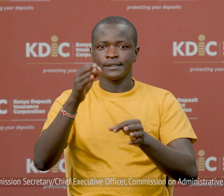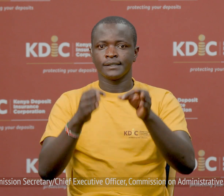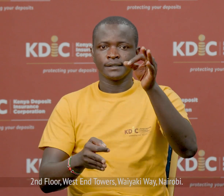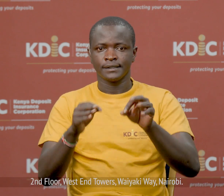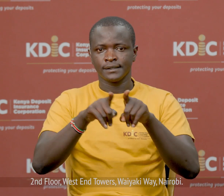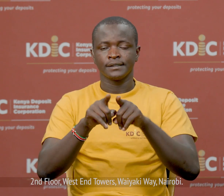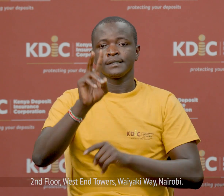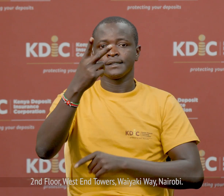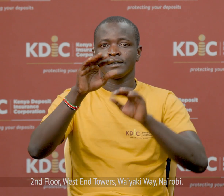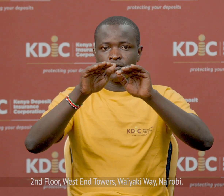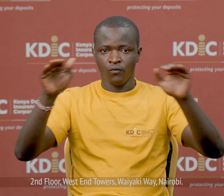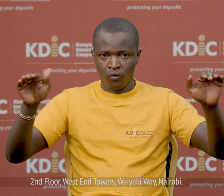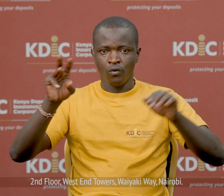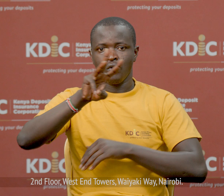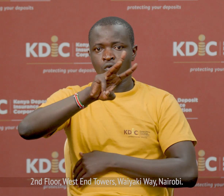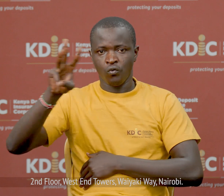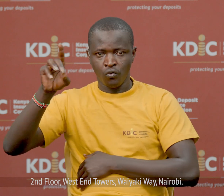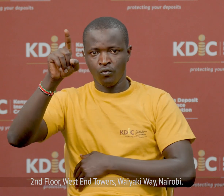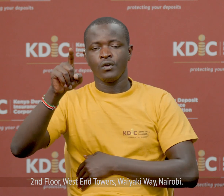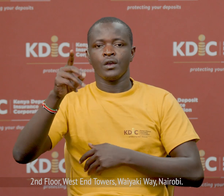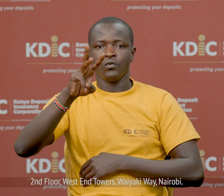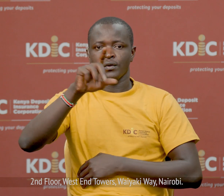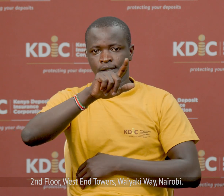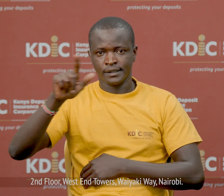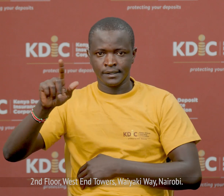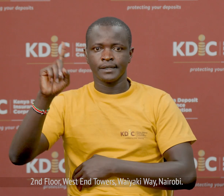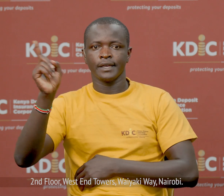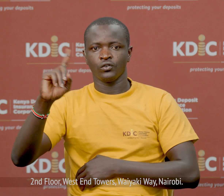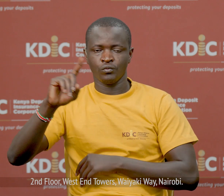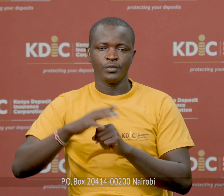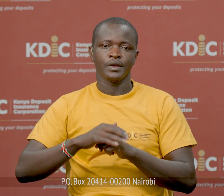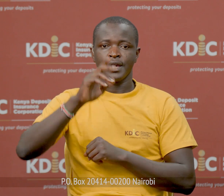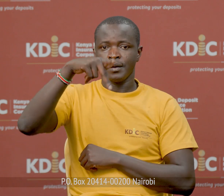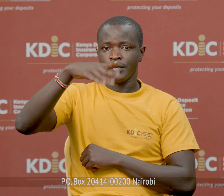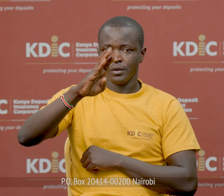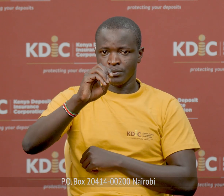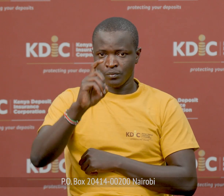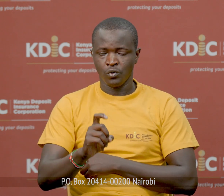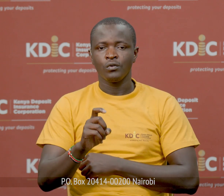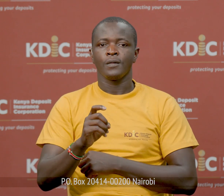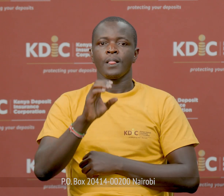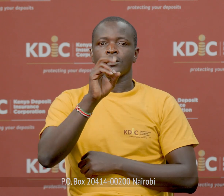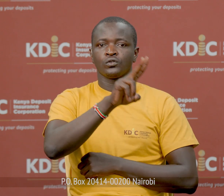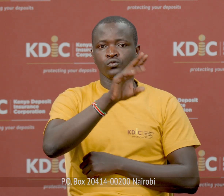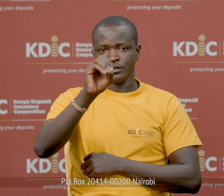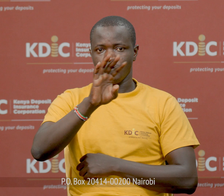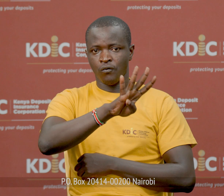Justice, 2nd floor, West End Towers, Waiyaki Way, Nairobi. P.O. Box 20414